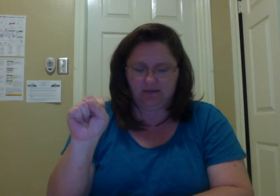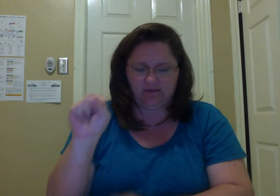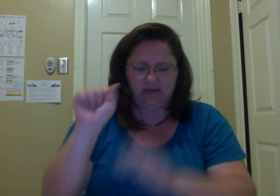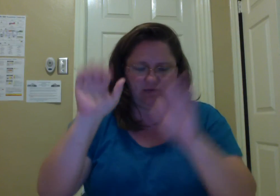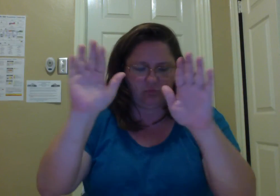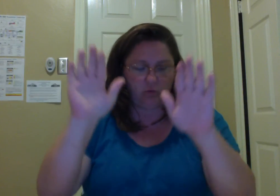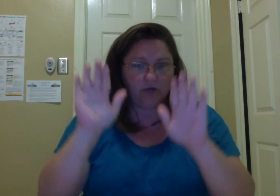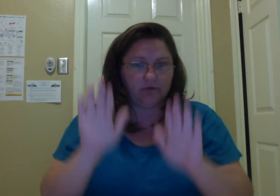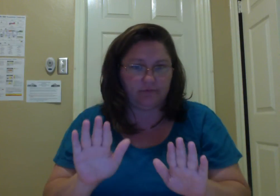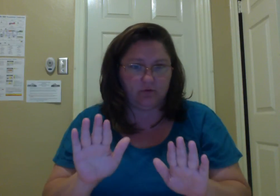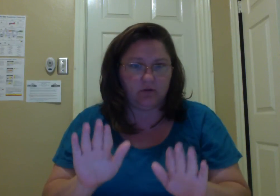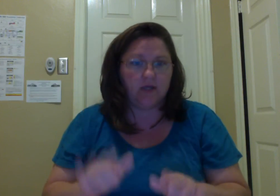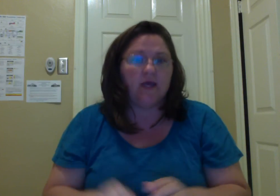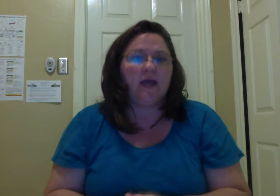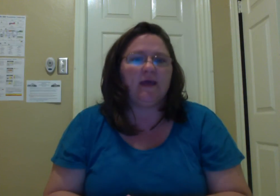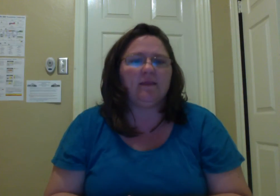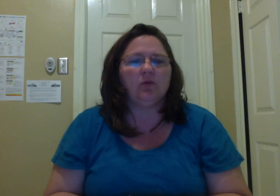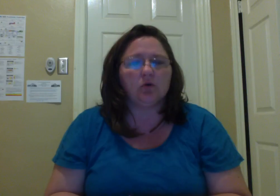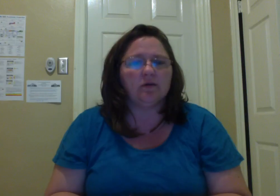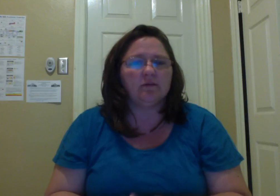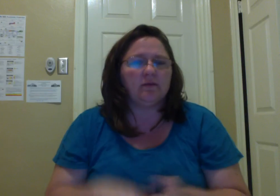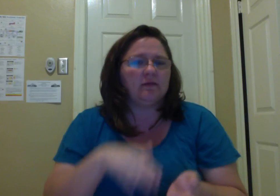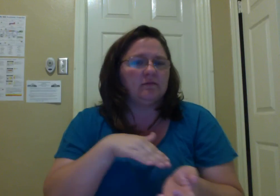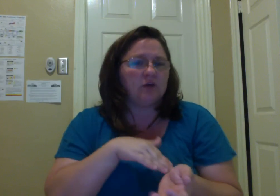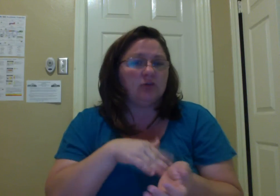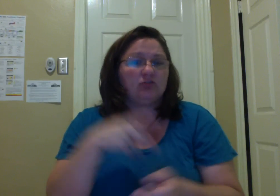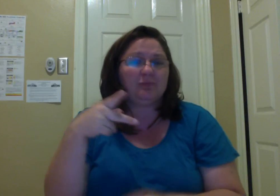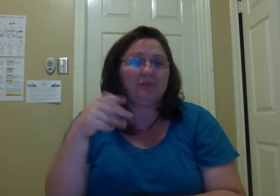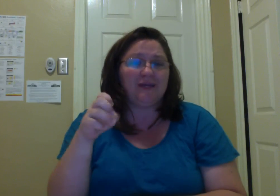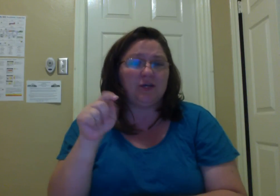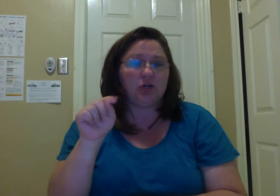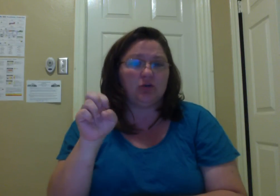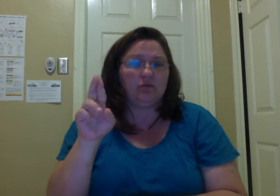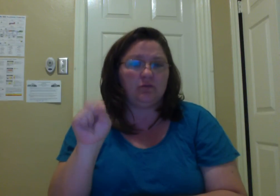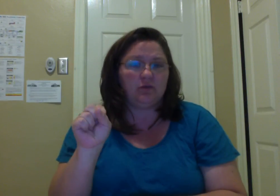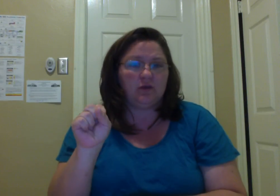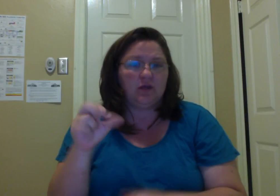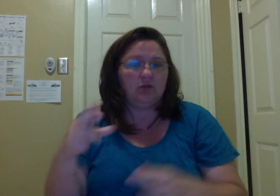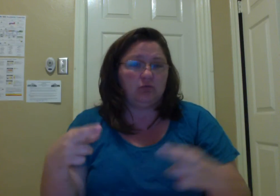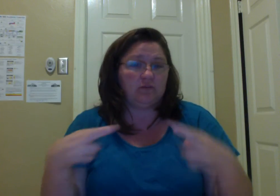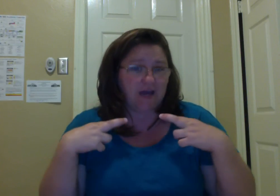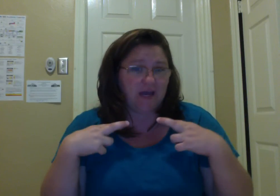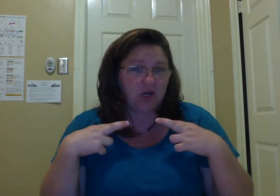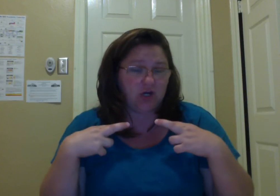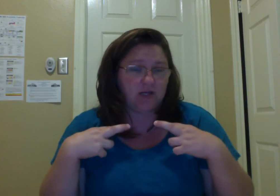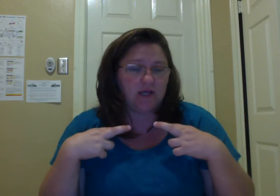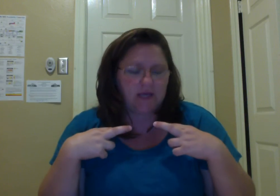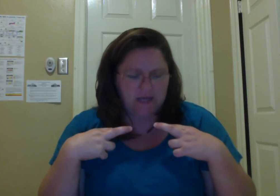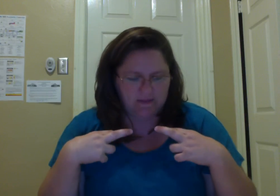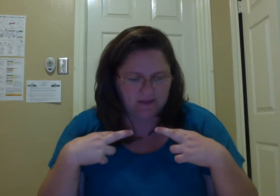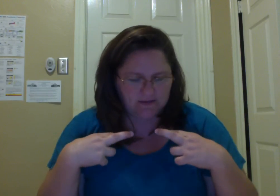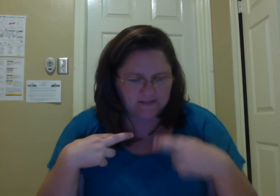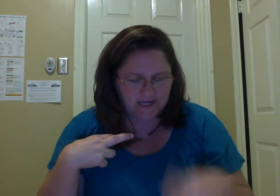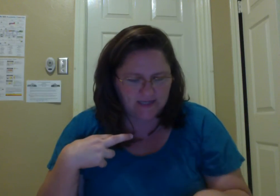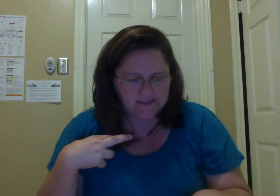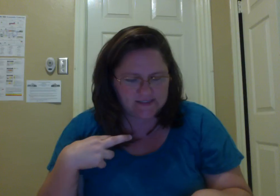Peters, is wonderful. And then Laura says, Dr. Peters is retired. And then Dan